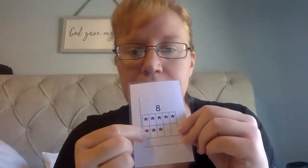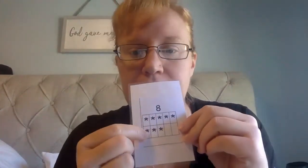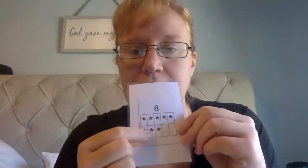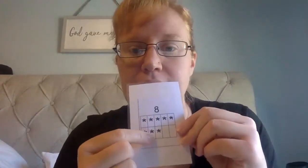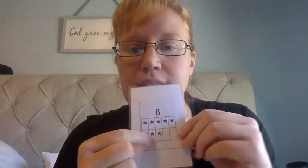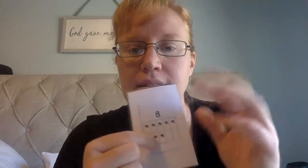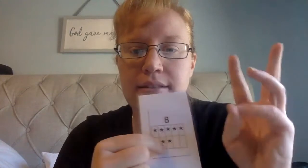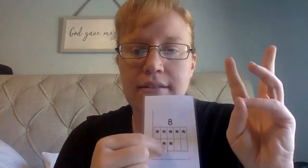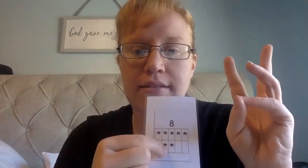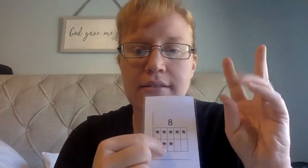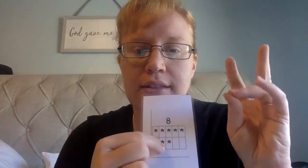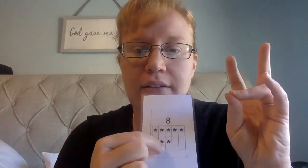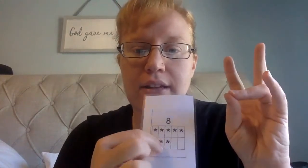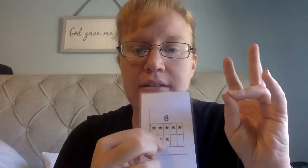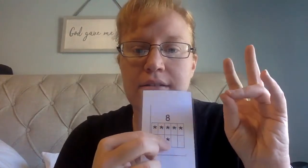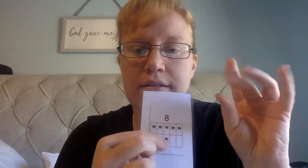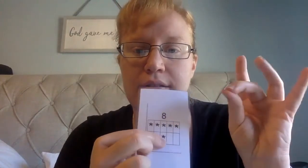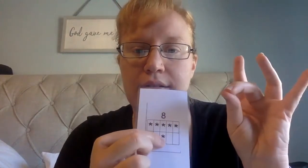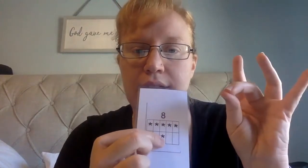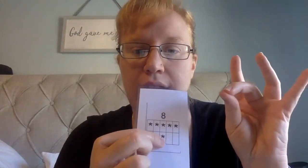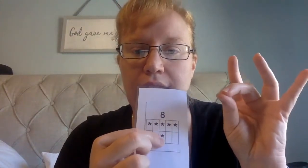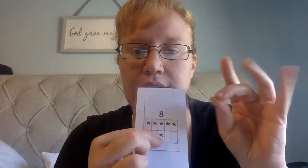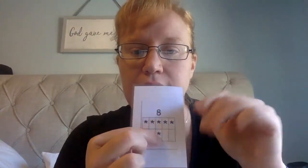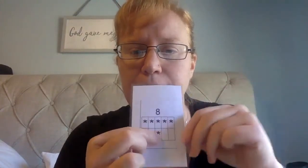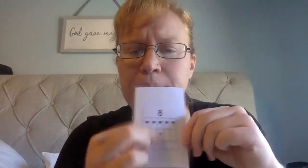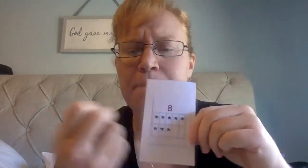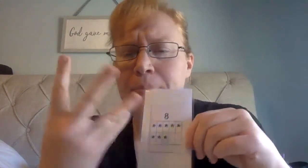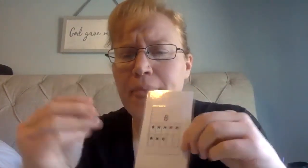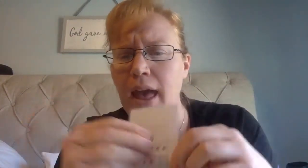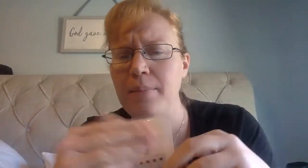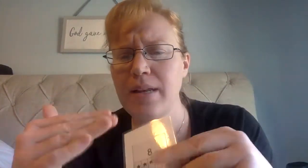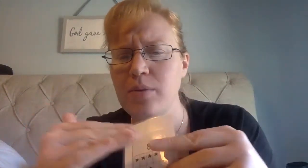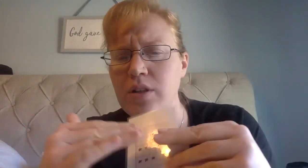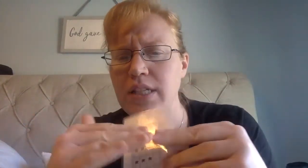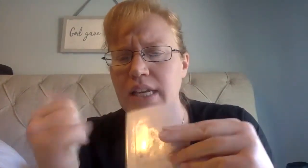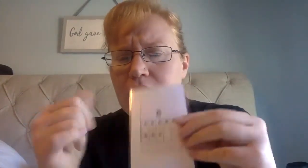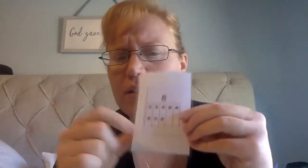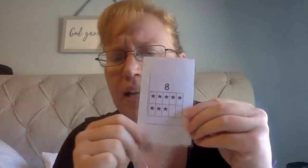6, 7, 8. How many more to equal 10?